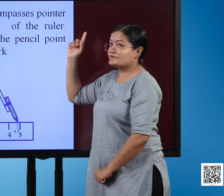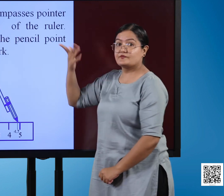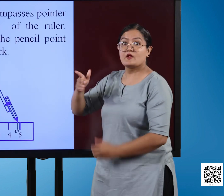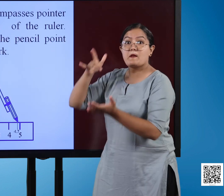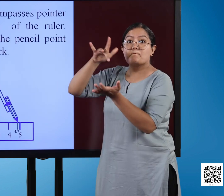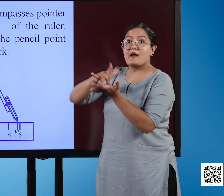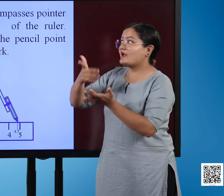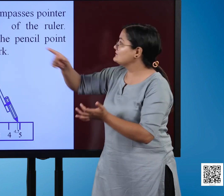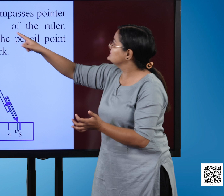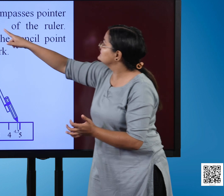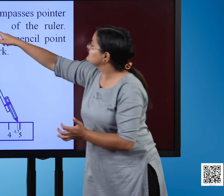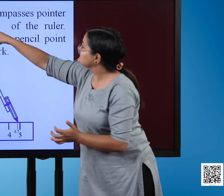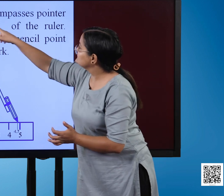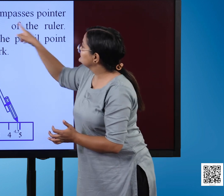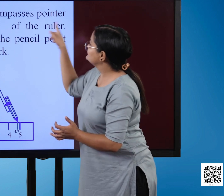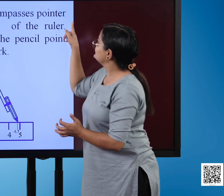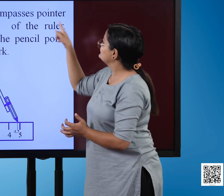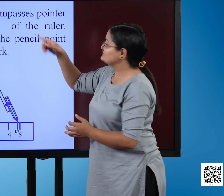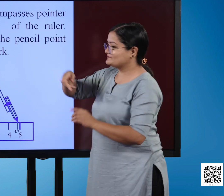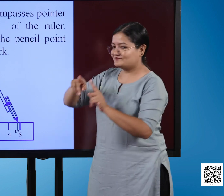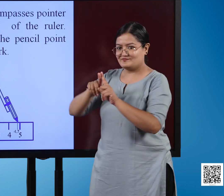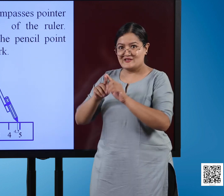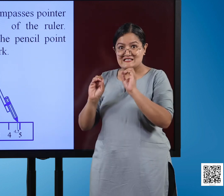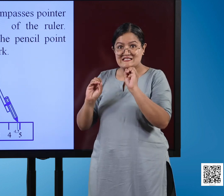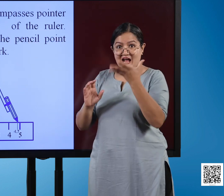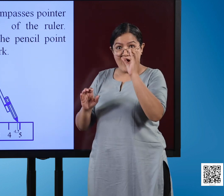Place the compass's pointer on the 0 mark of the ruler.